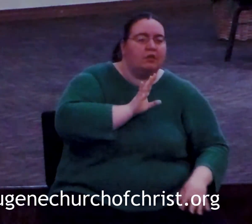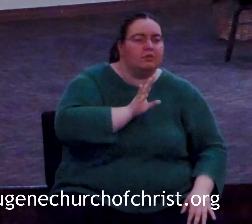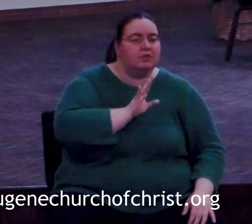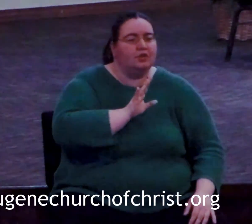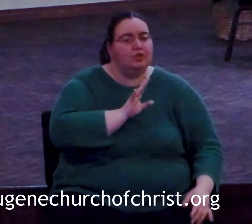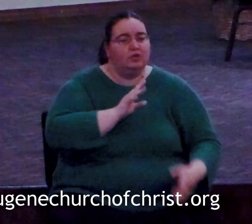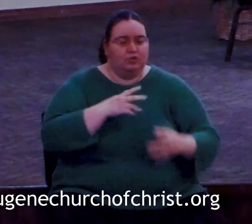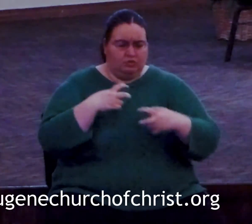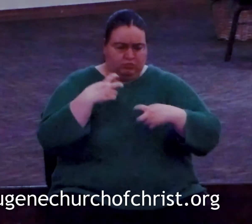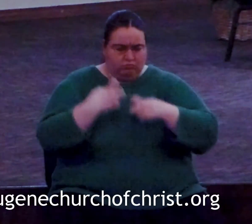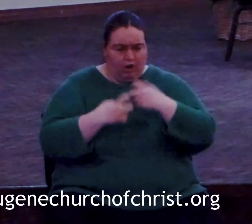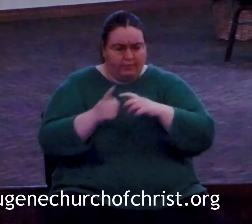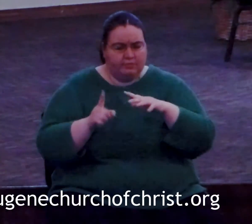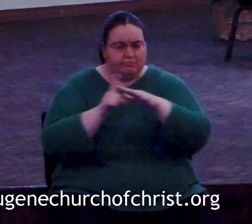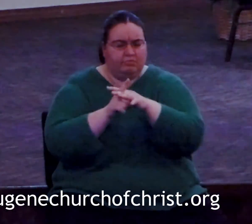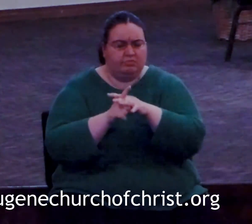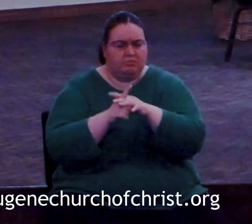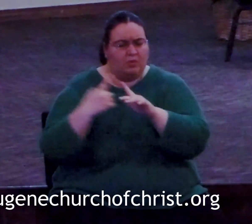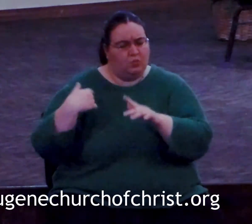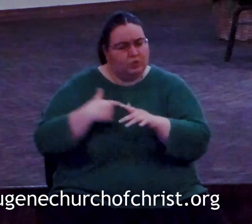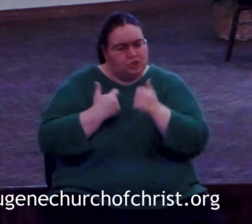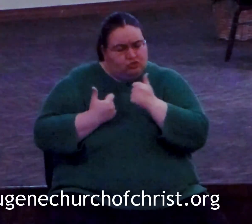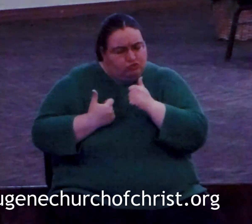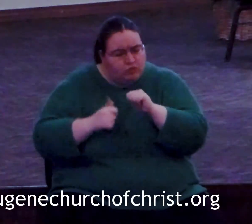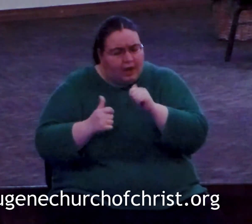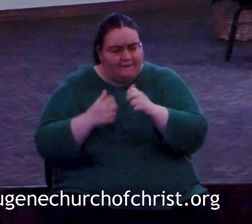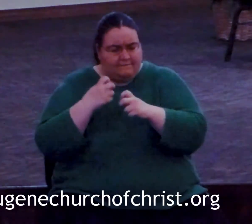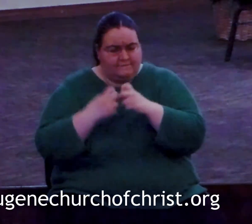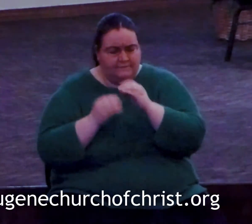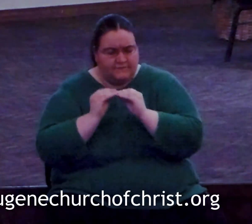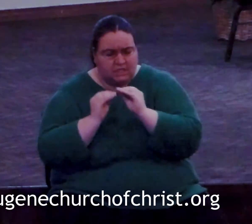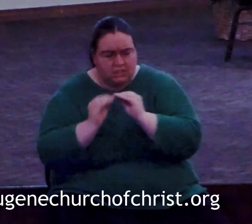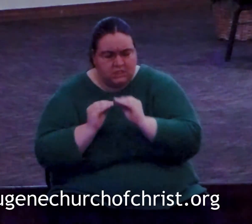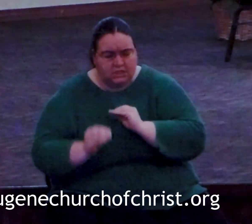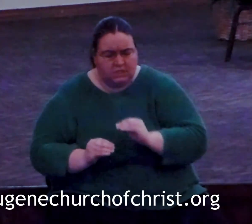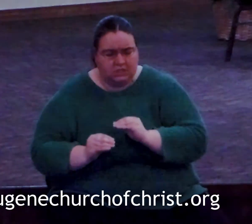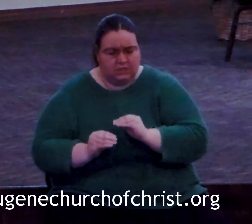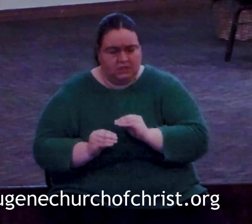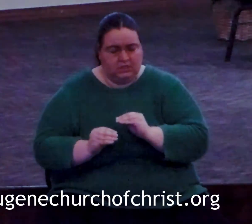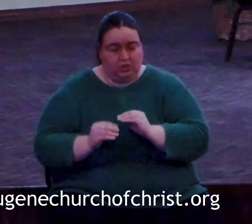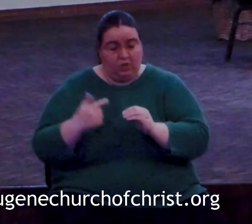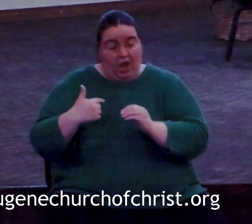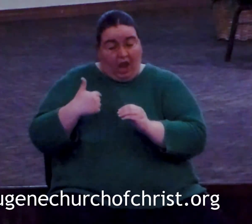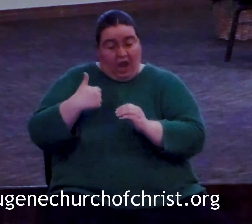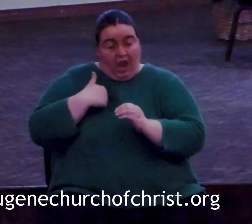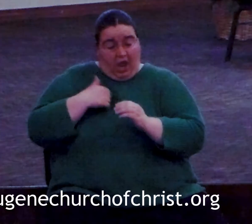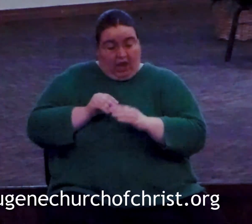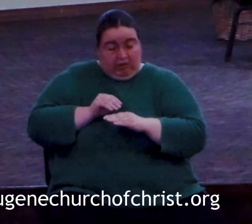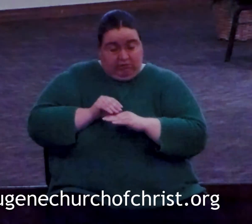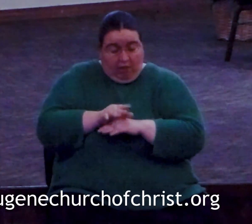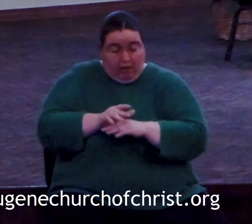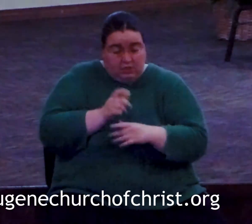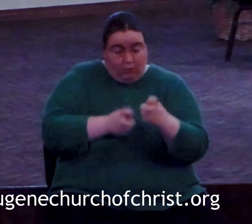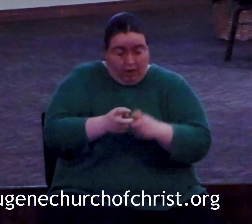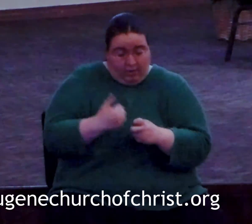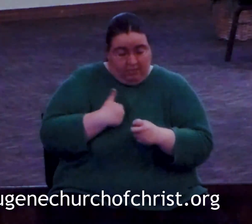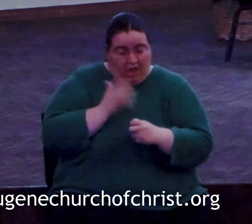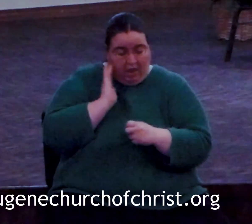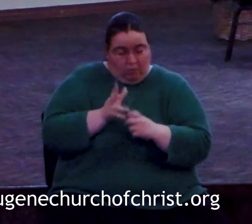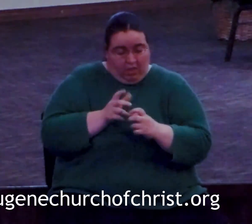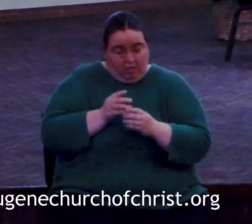Troubles that come our way, we're going to try to find any way to fix those troubles. I'm going to get myself out of this mess because I got myself into it. And